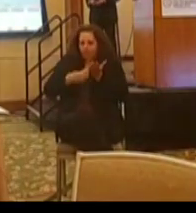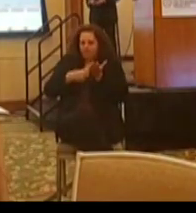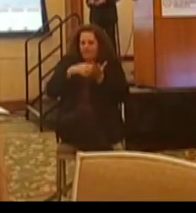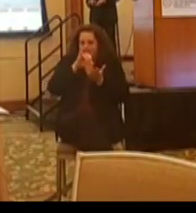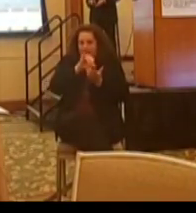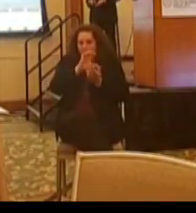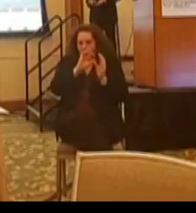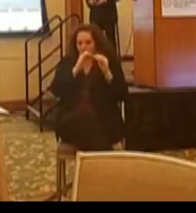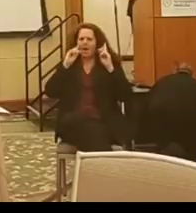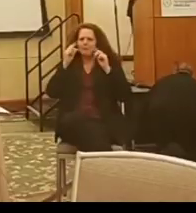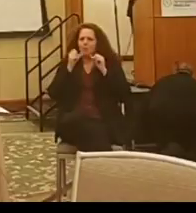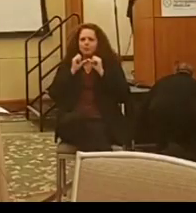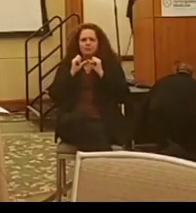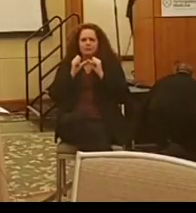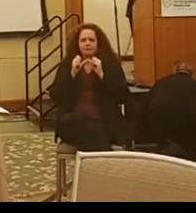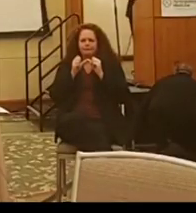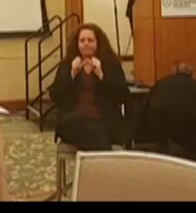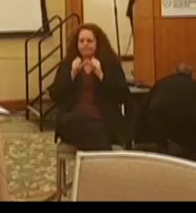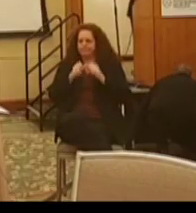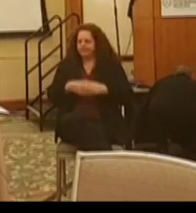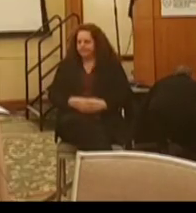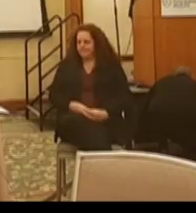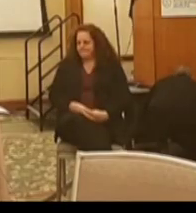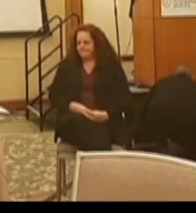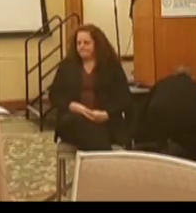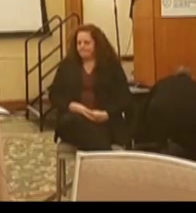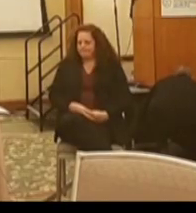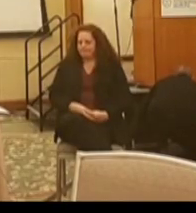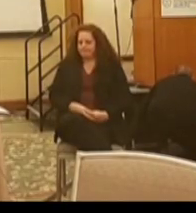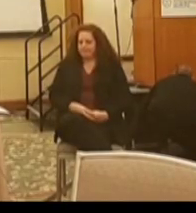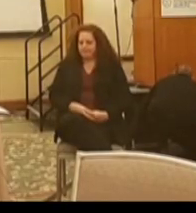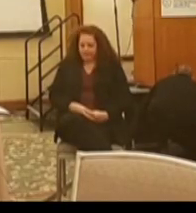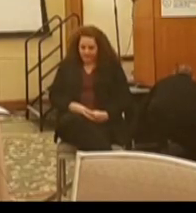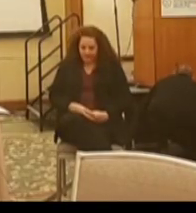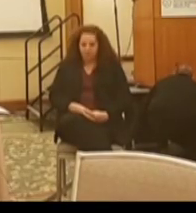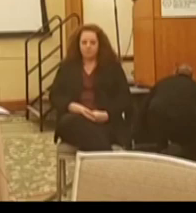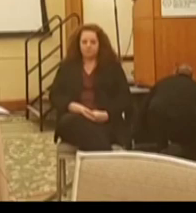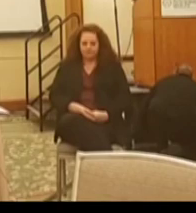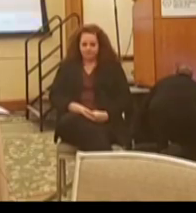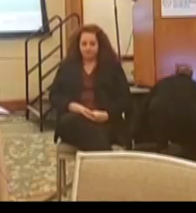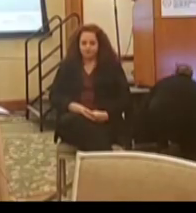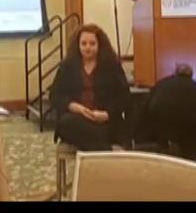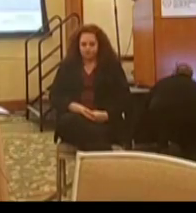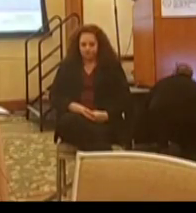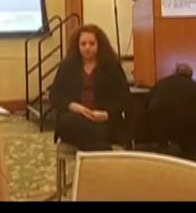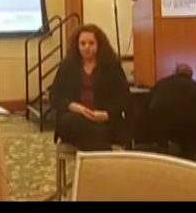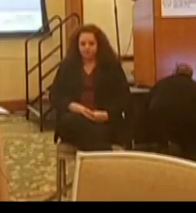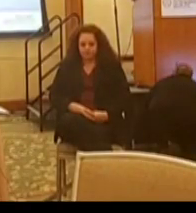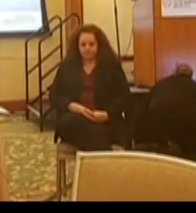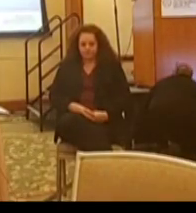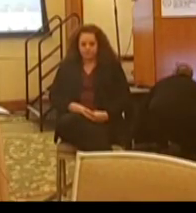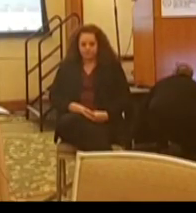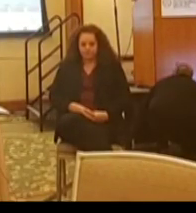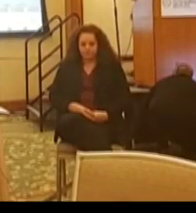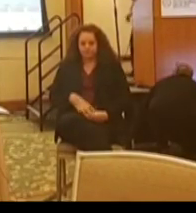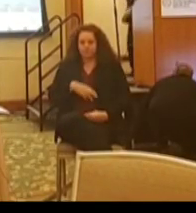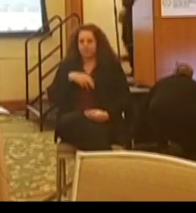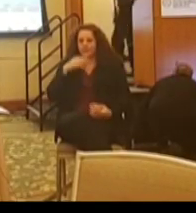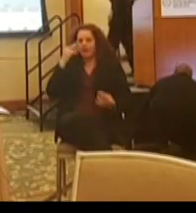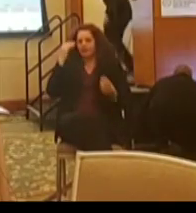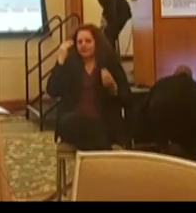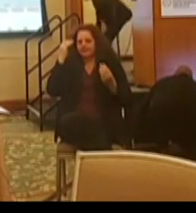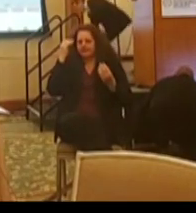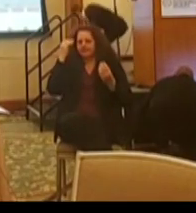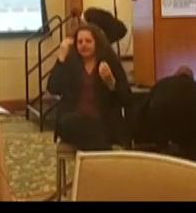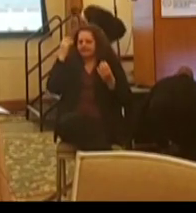here. So I was thinking a lot about what does it